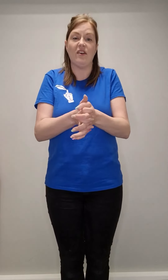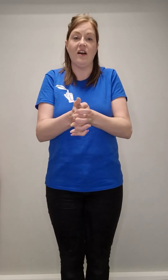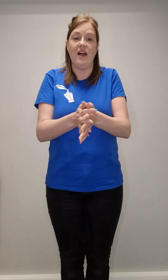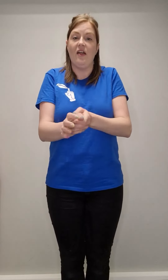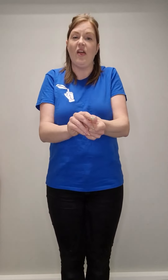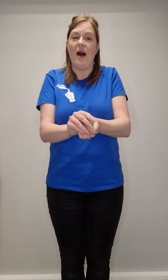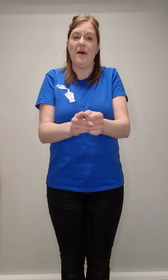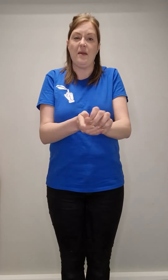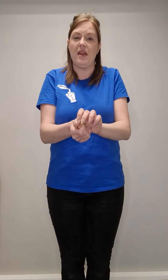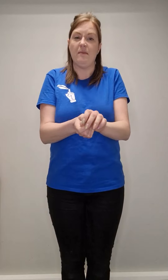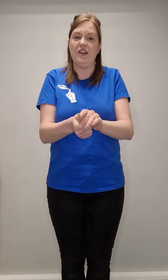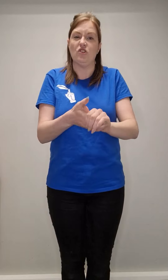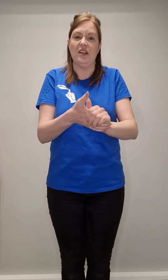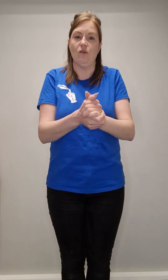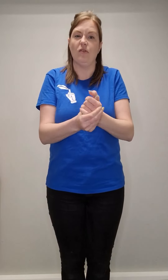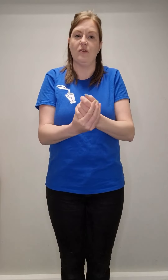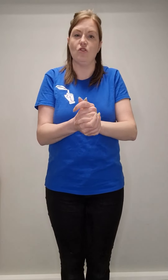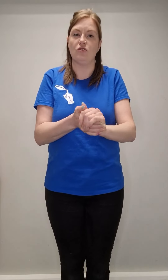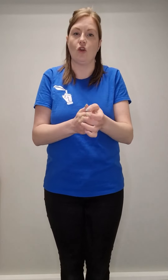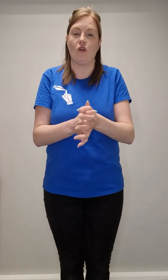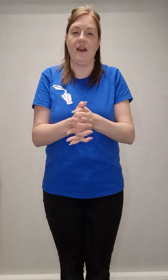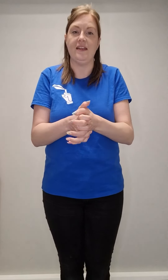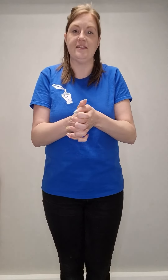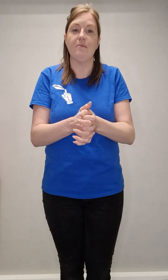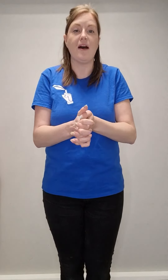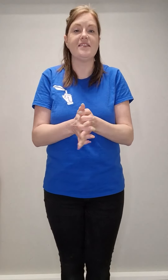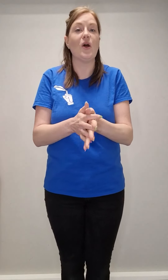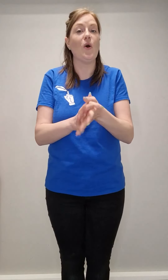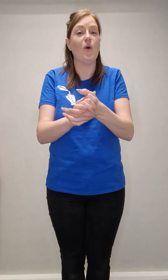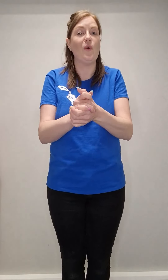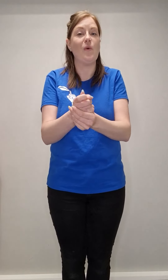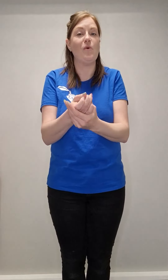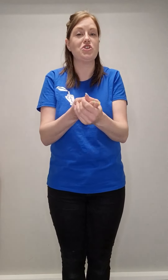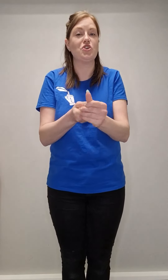However that may be. Make sure you're getting all those nooks and crannies. But wash your